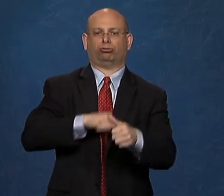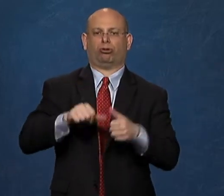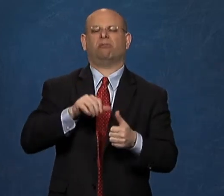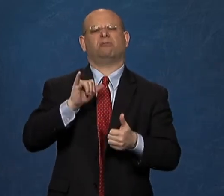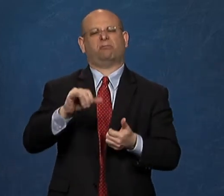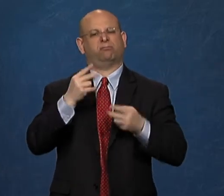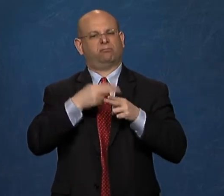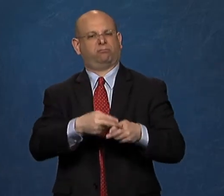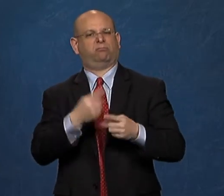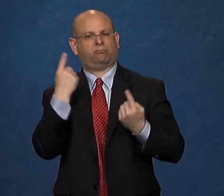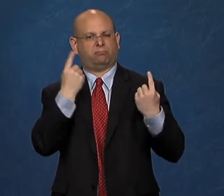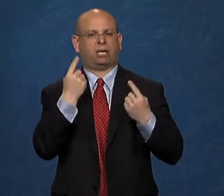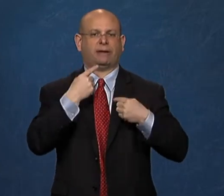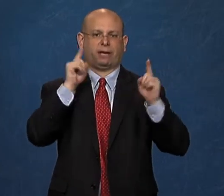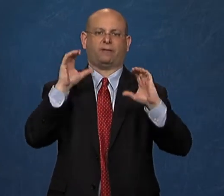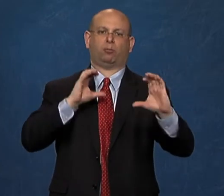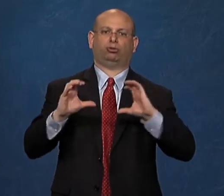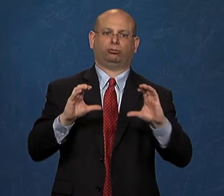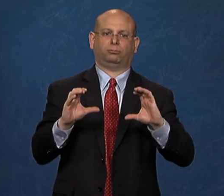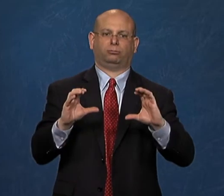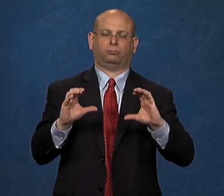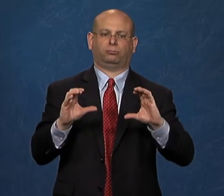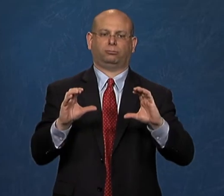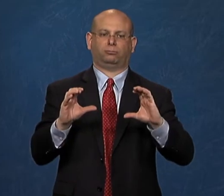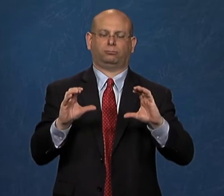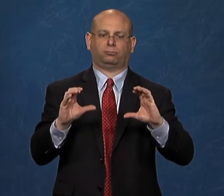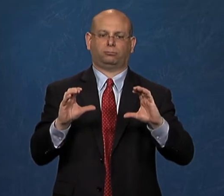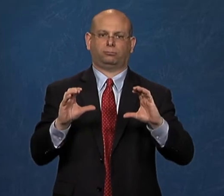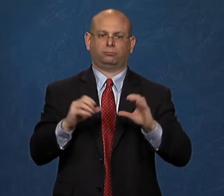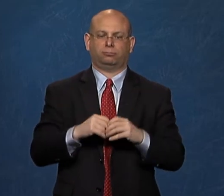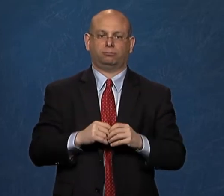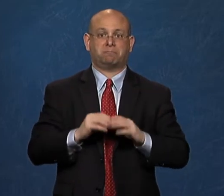like their hearing peers. And that's what's determined to be effective